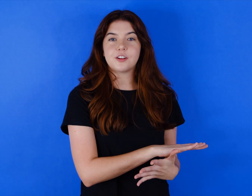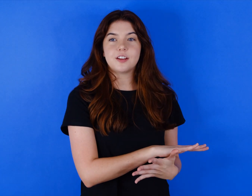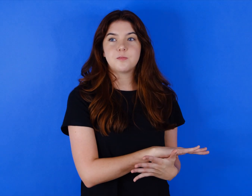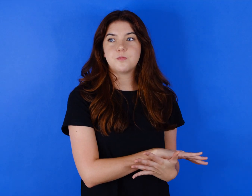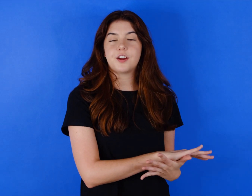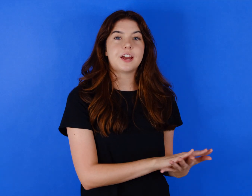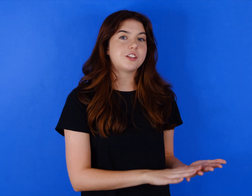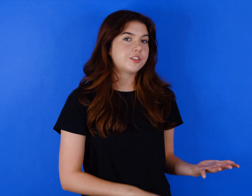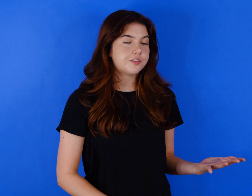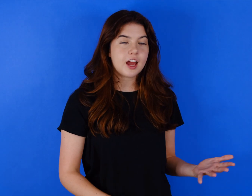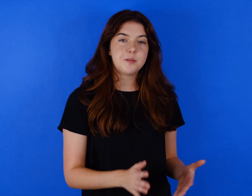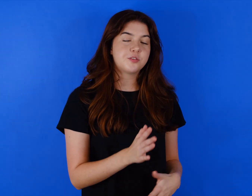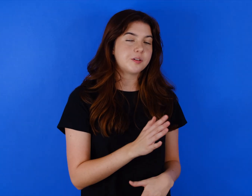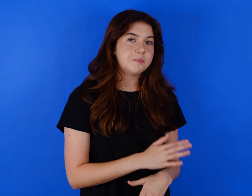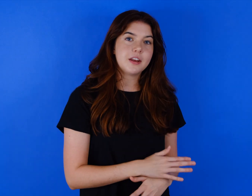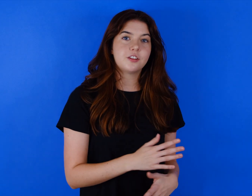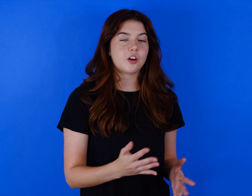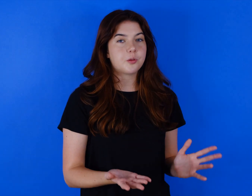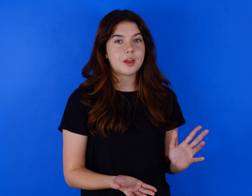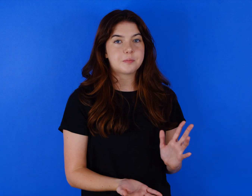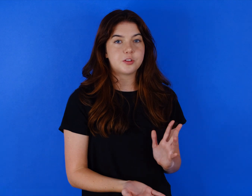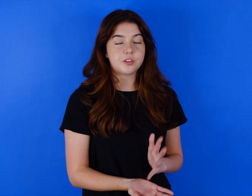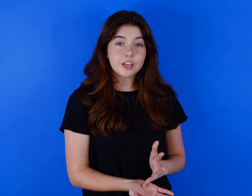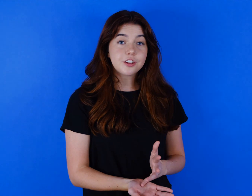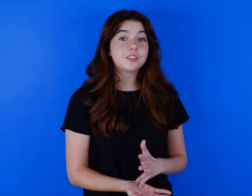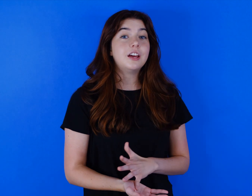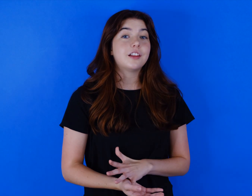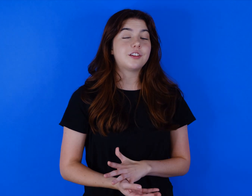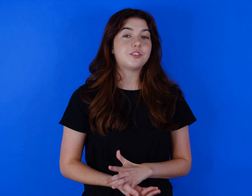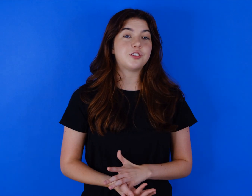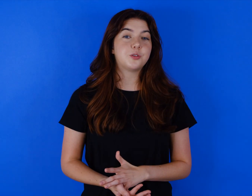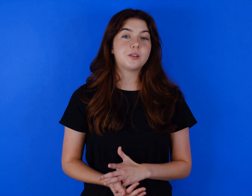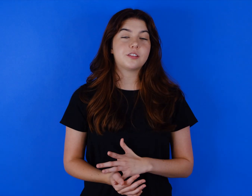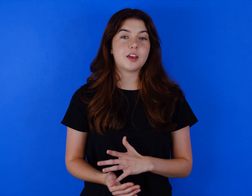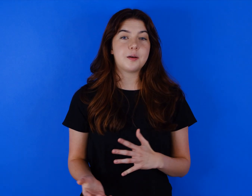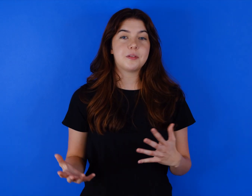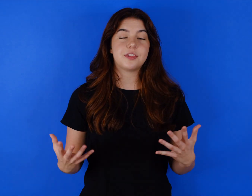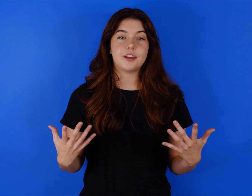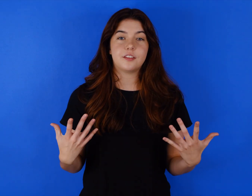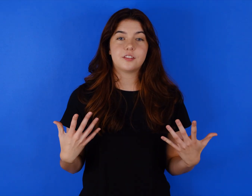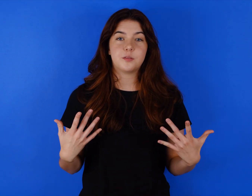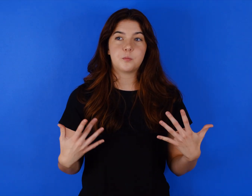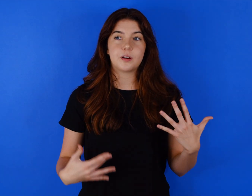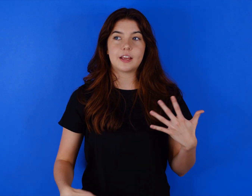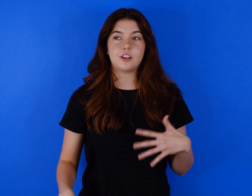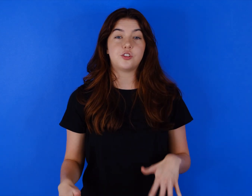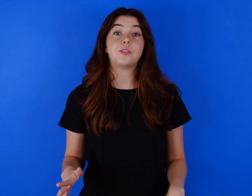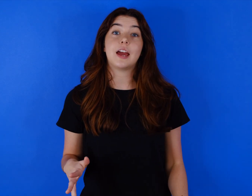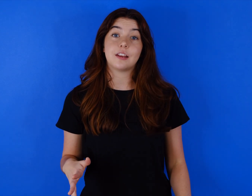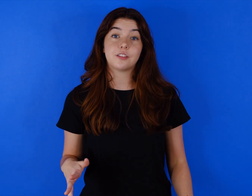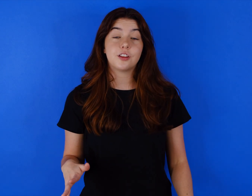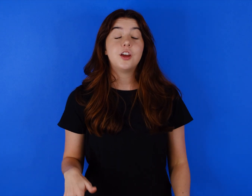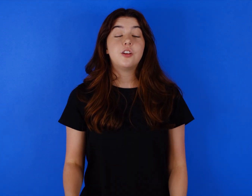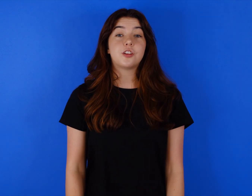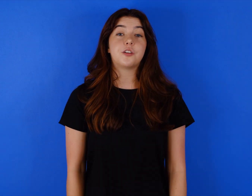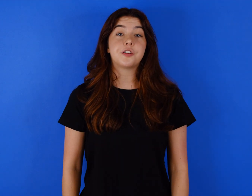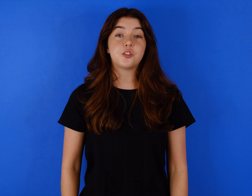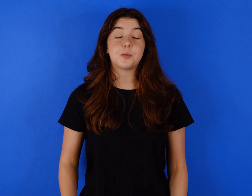different variations of times from minutes all the way up to years, let's do some things related to tense. So first we